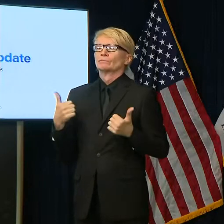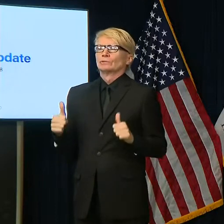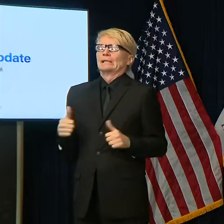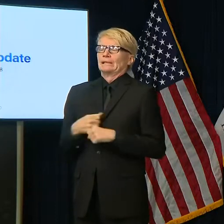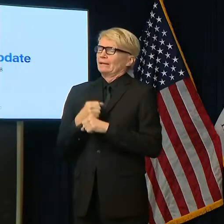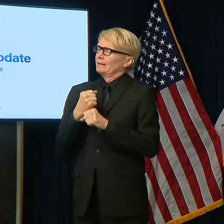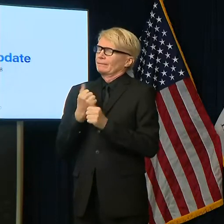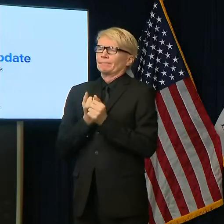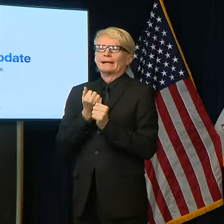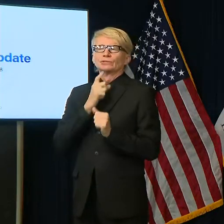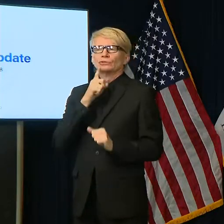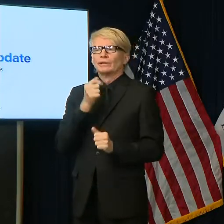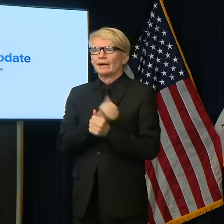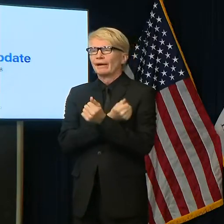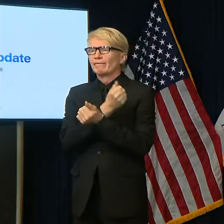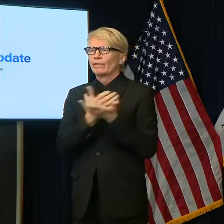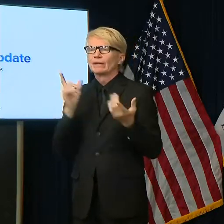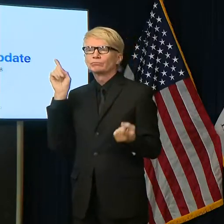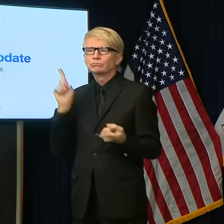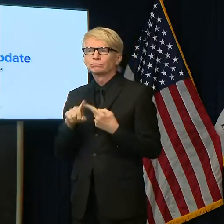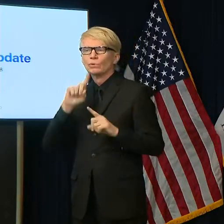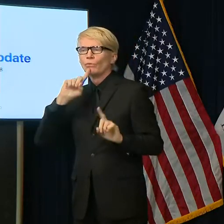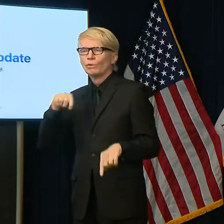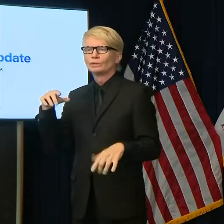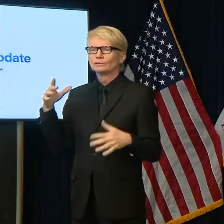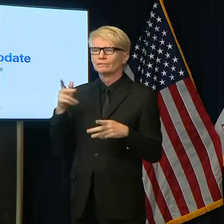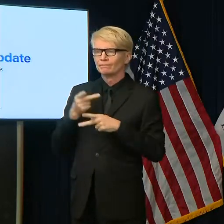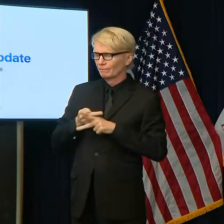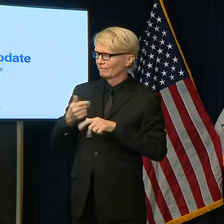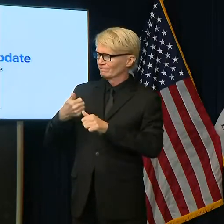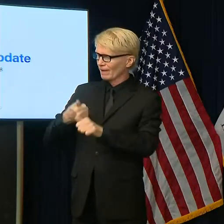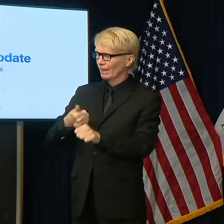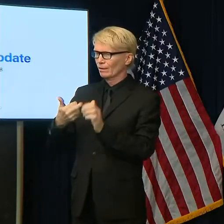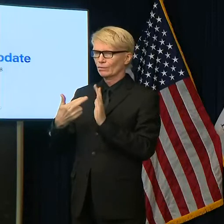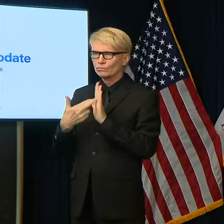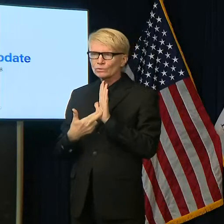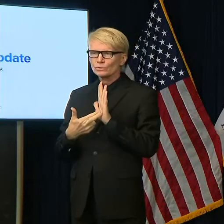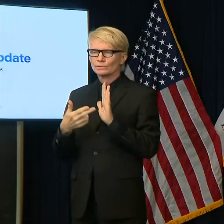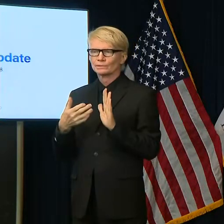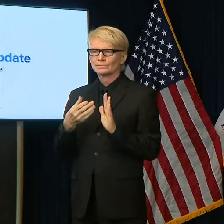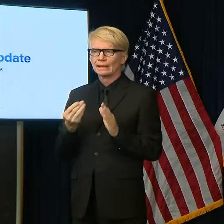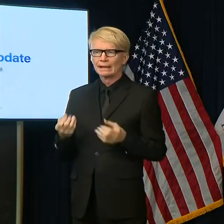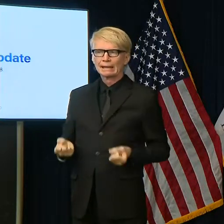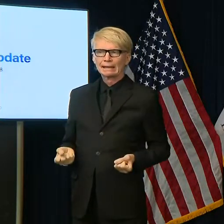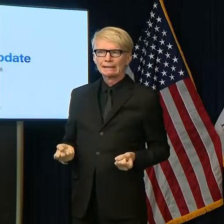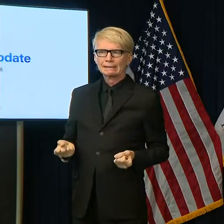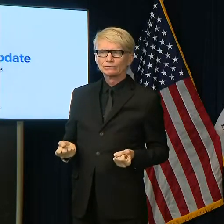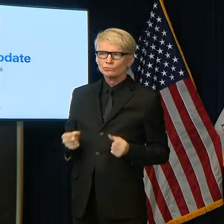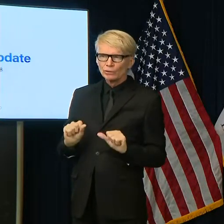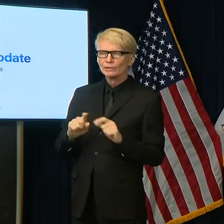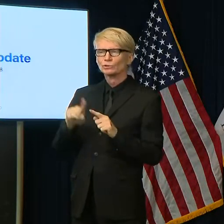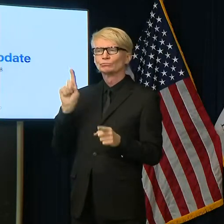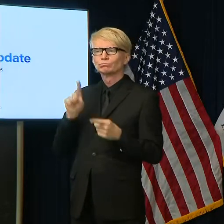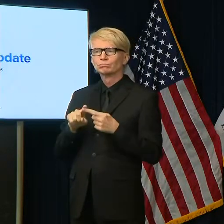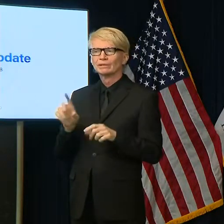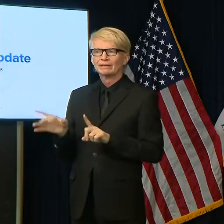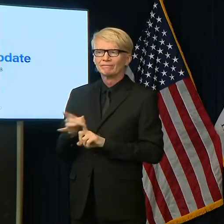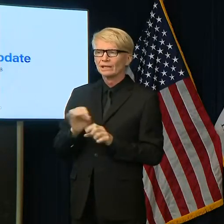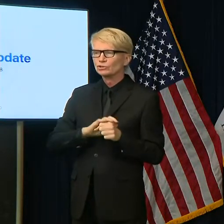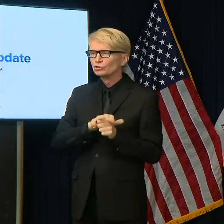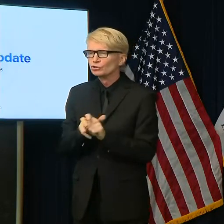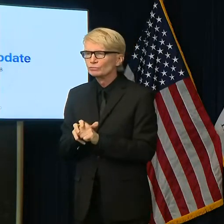the mitigations are followed, to make sure that we have a lower number of infections, and to pray. I mean, is there anything,